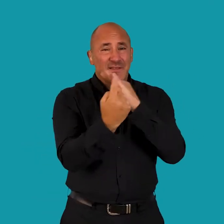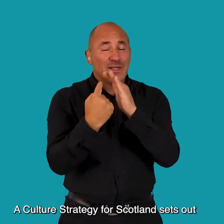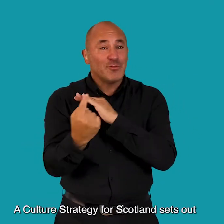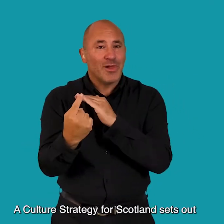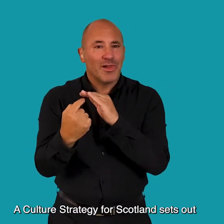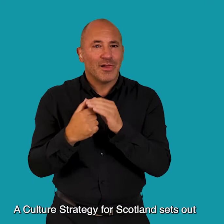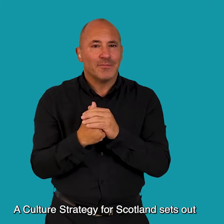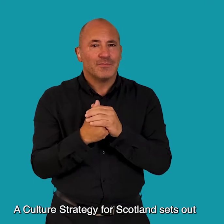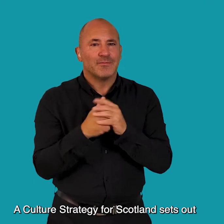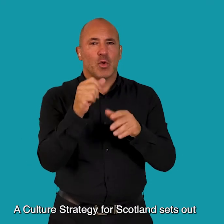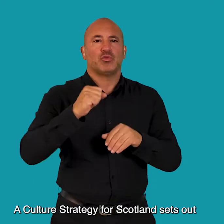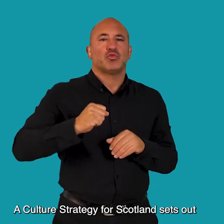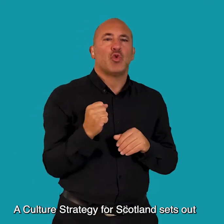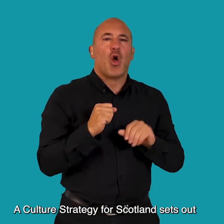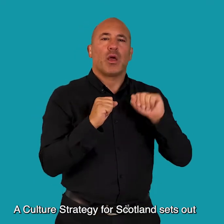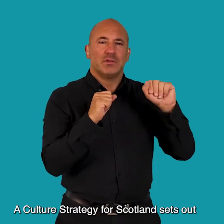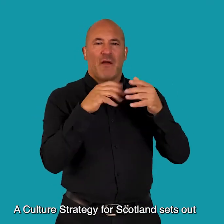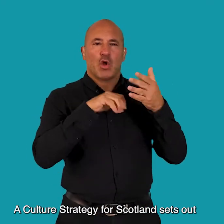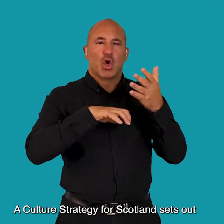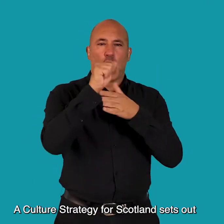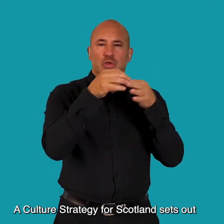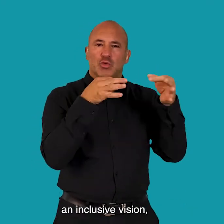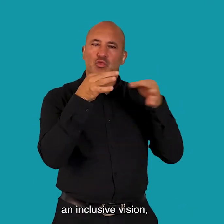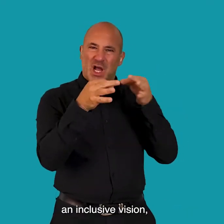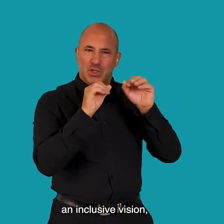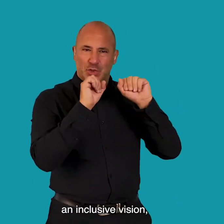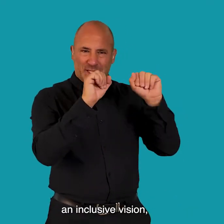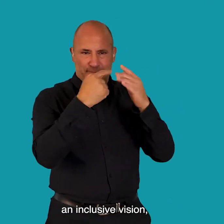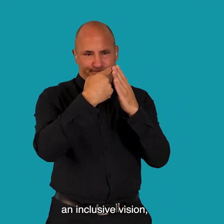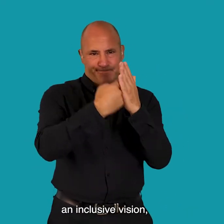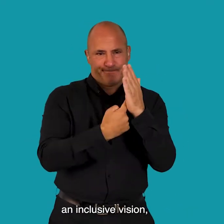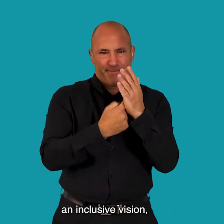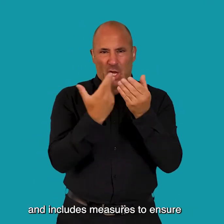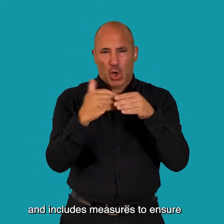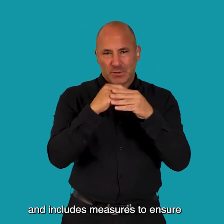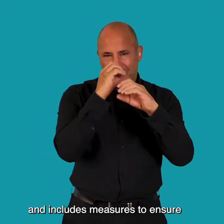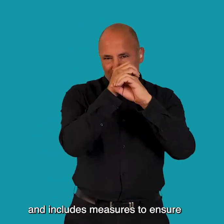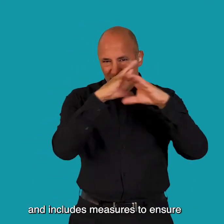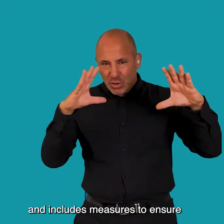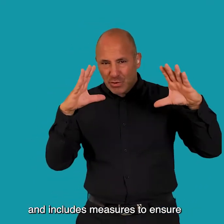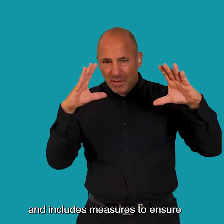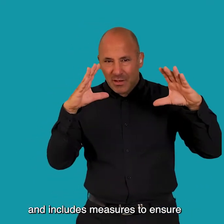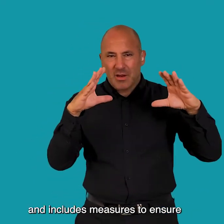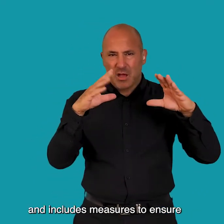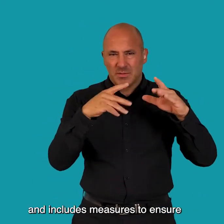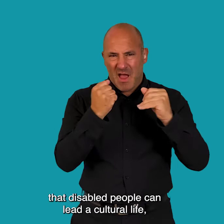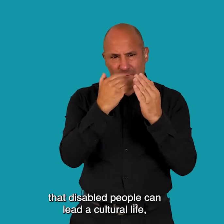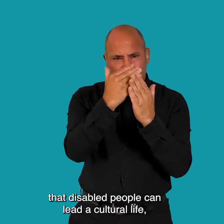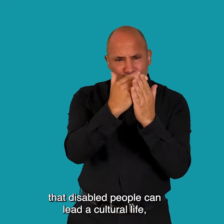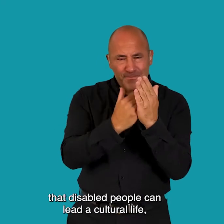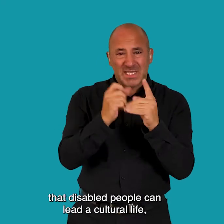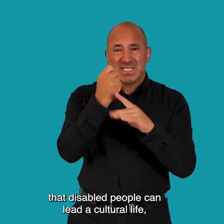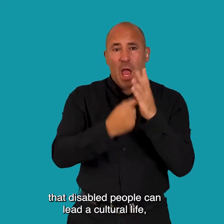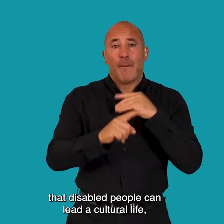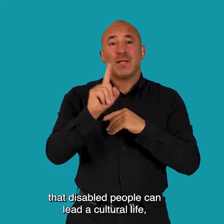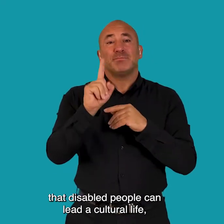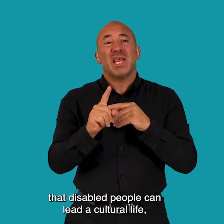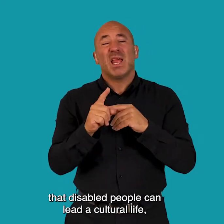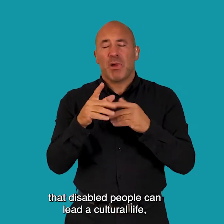A cultural strategy for Scotland sets out an inclusive vision and includes measures to ensure that disabled people can lead